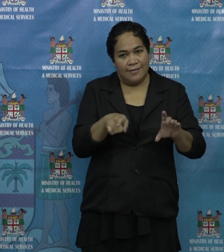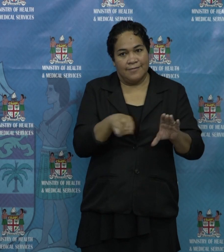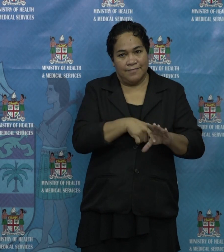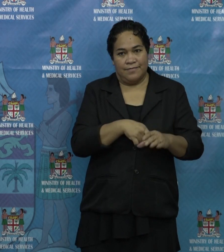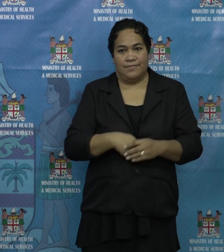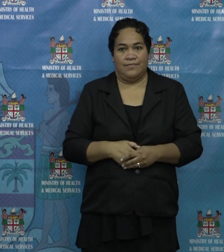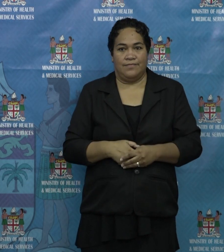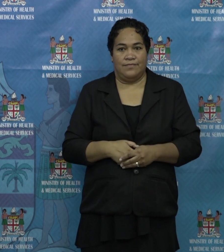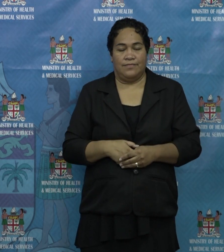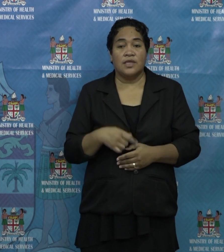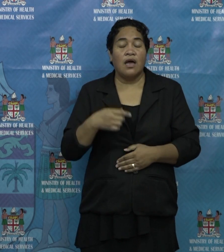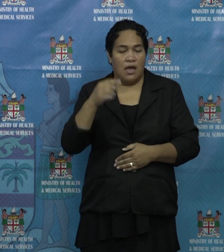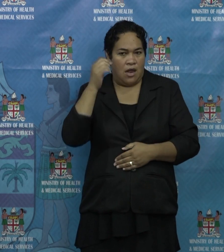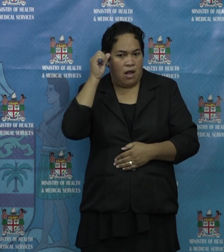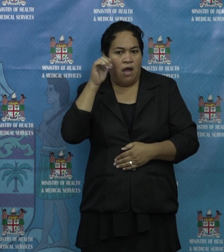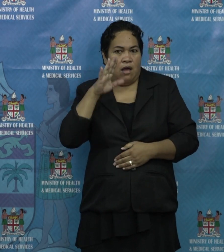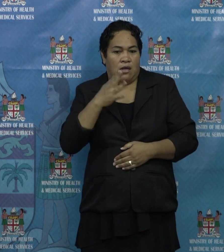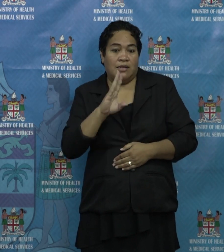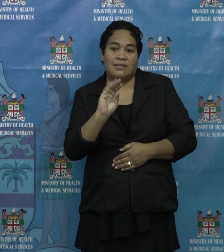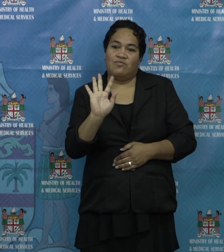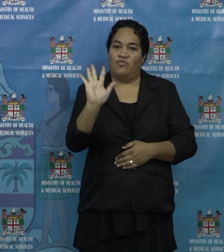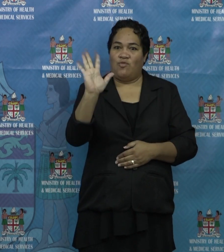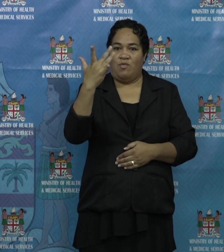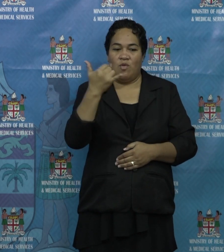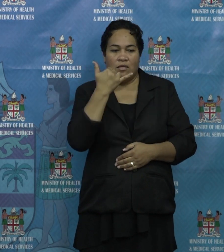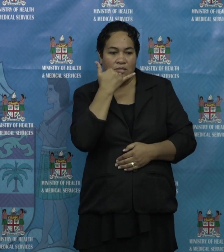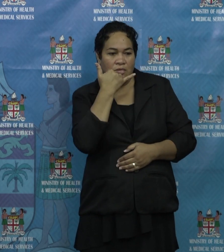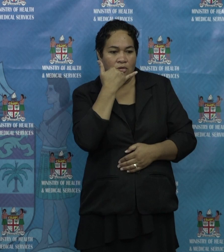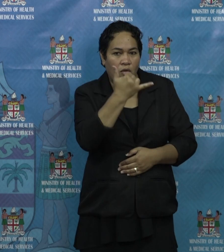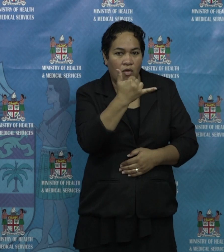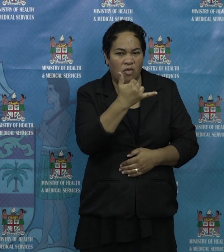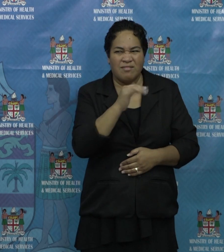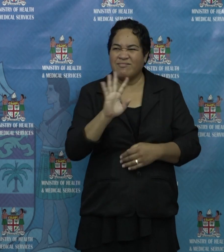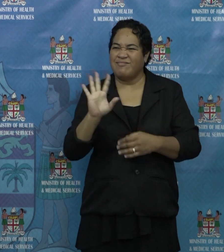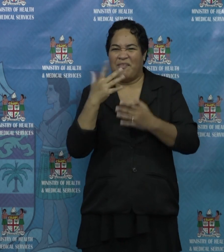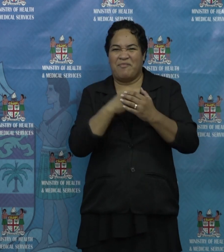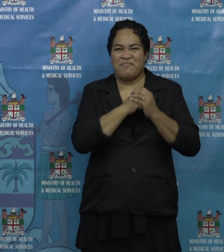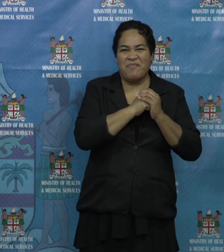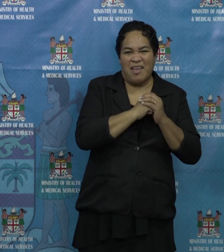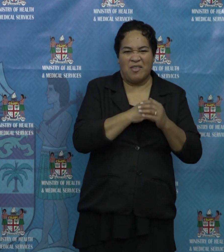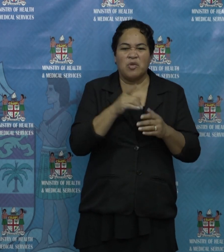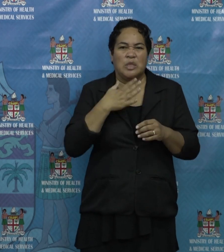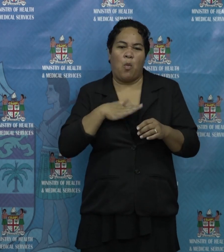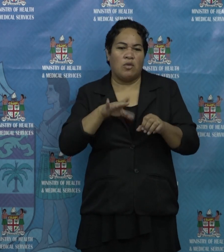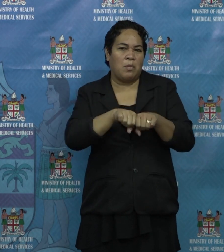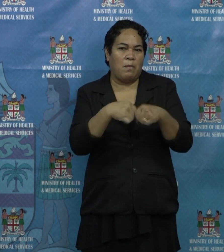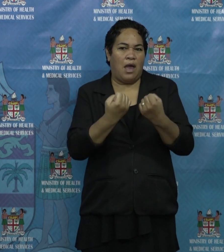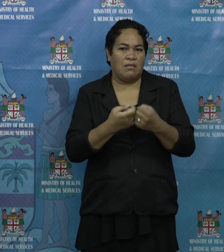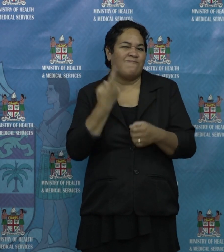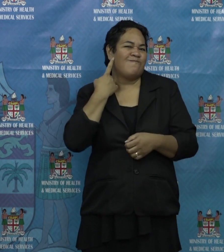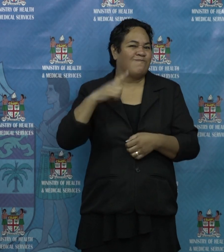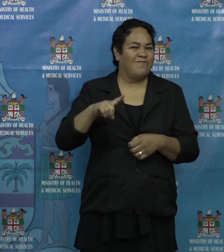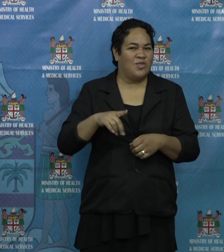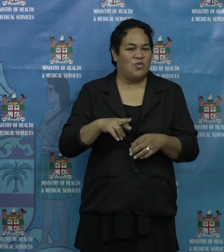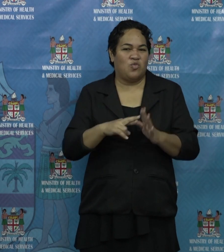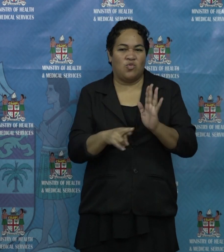I'd bet that some of you will receive a call or a text asking you to come out, hang out, or otherwise just to violate the lockdown measures.